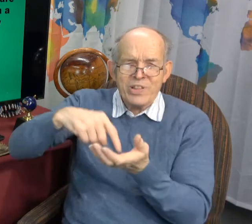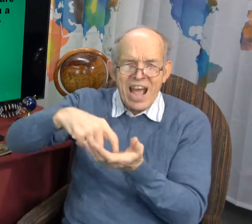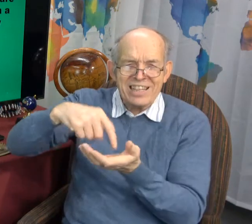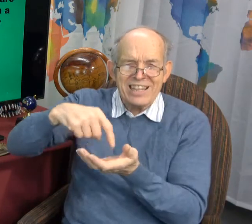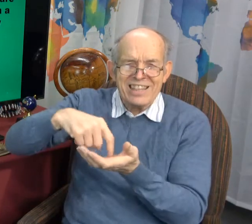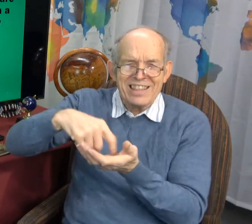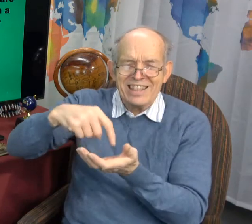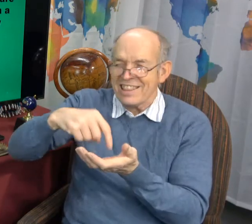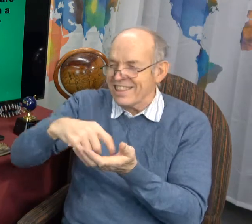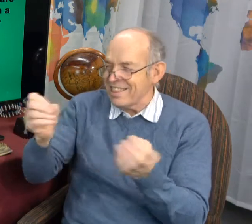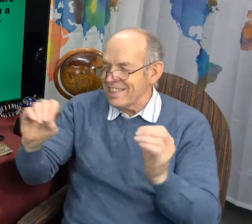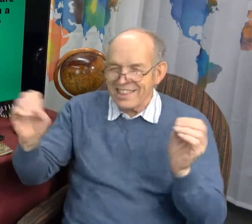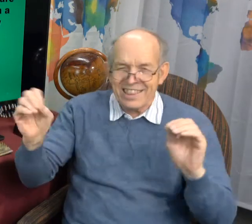Lutek!